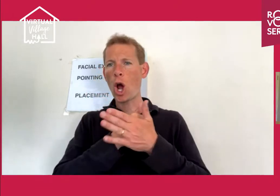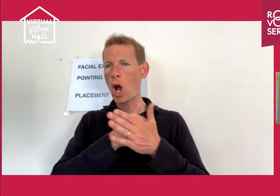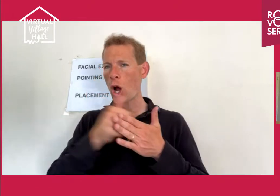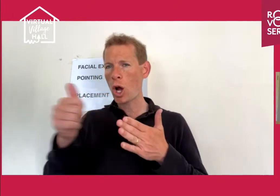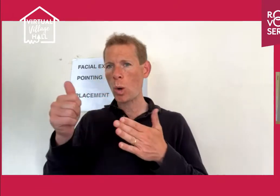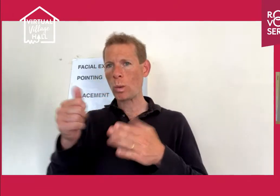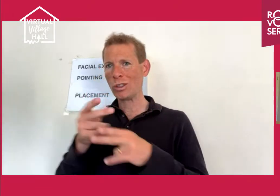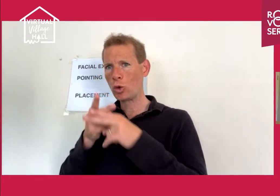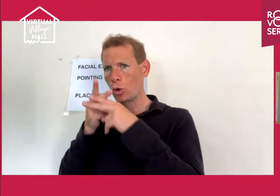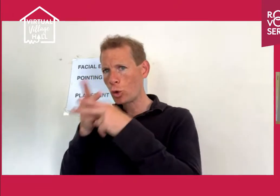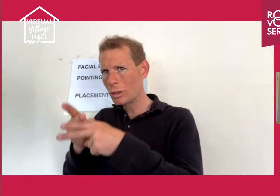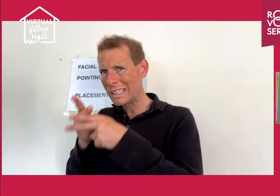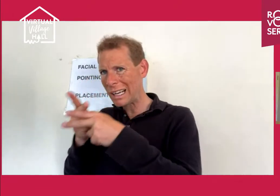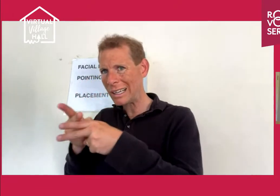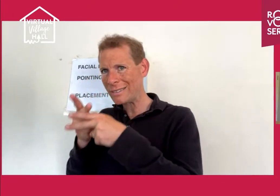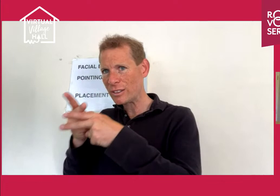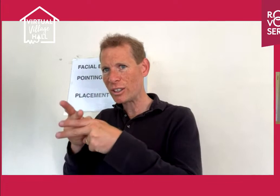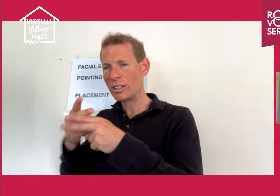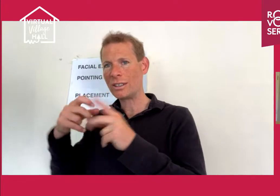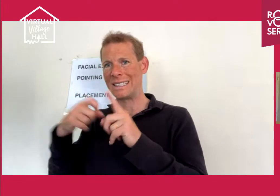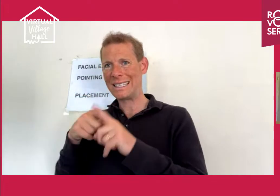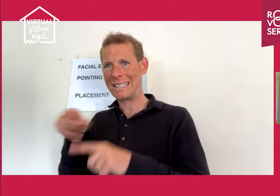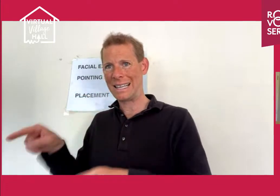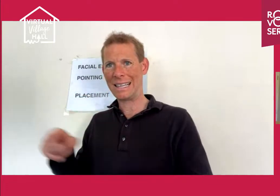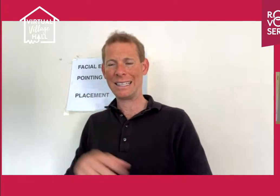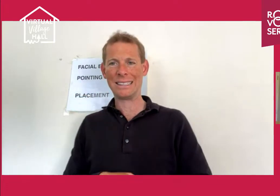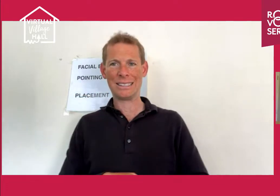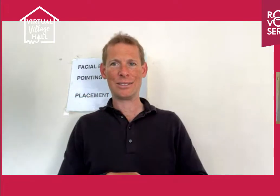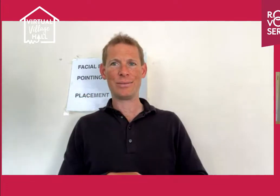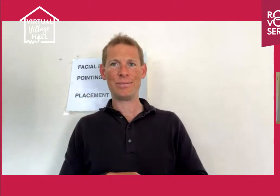Patrick always looks after Kate.